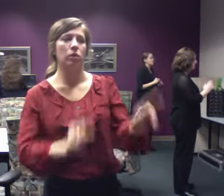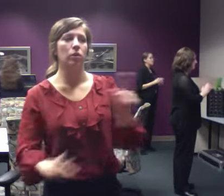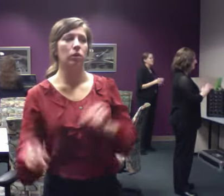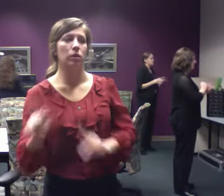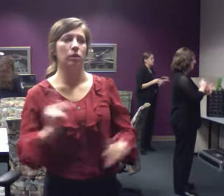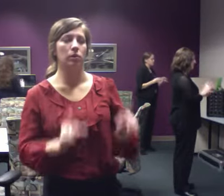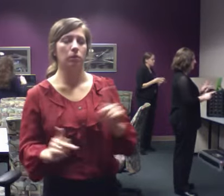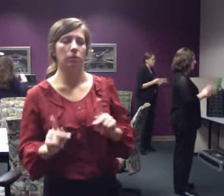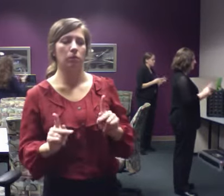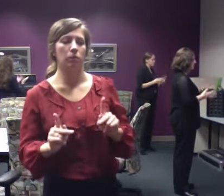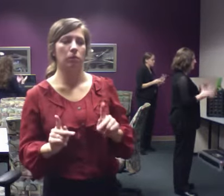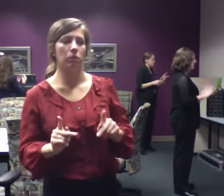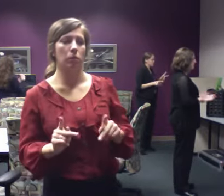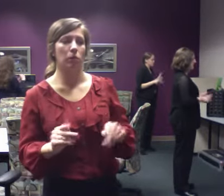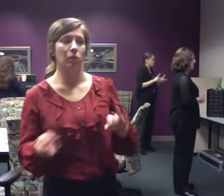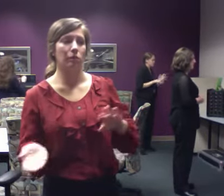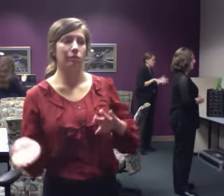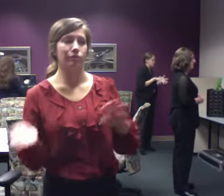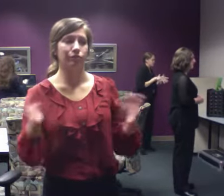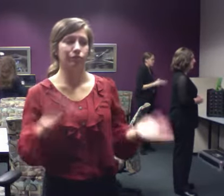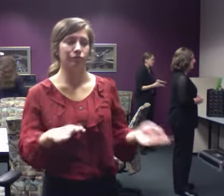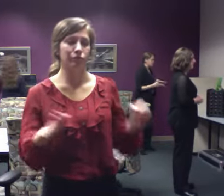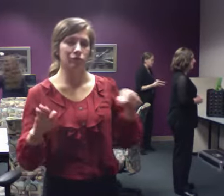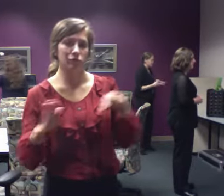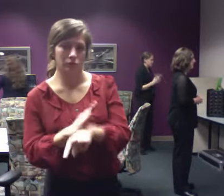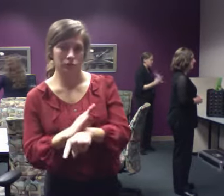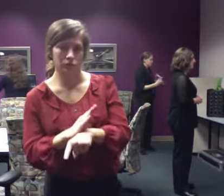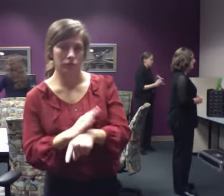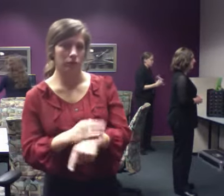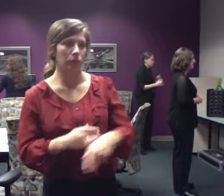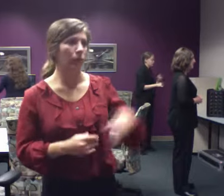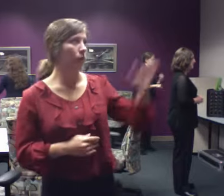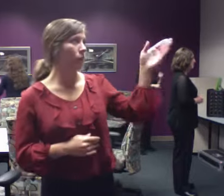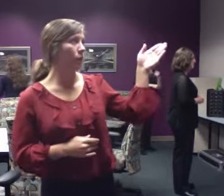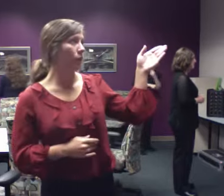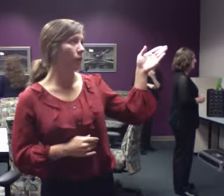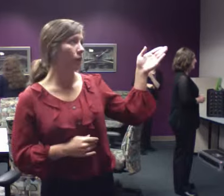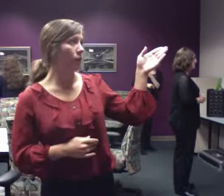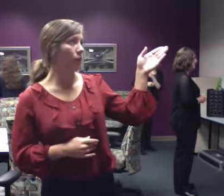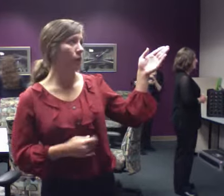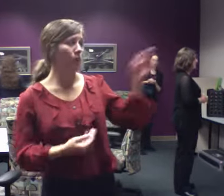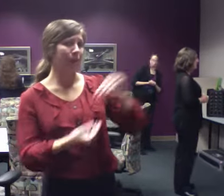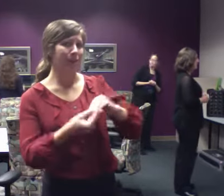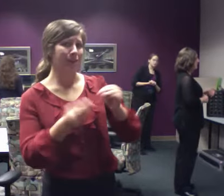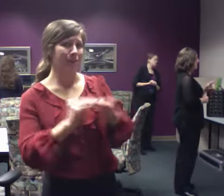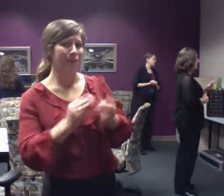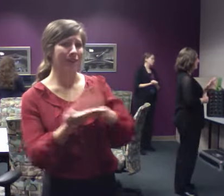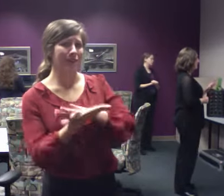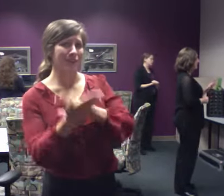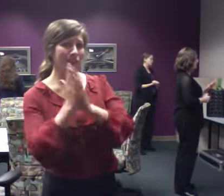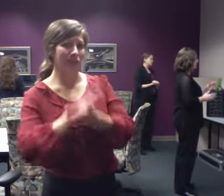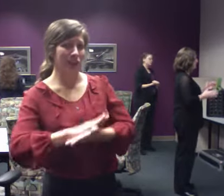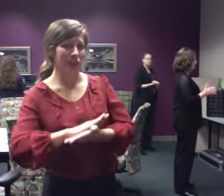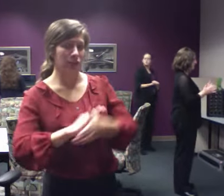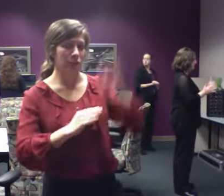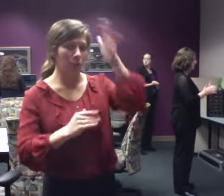20 million. That has been upwardly revised to around 35 million now. Because we found out about 3 years